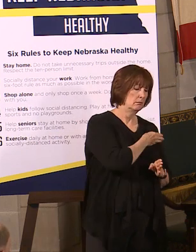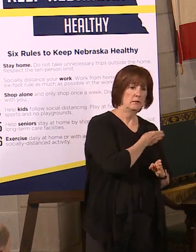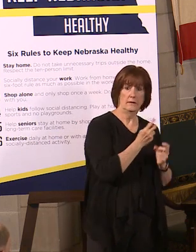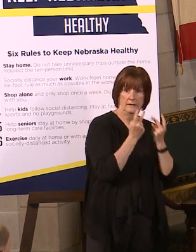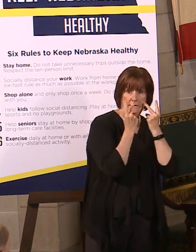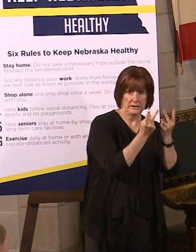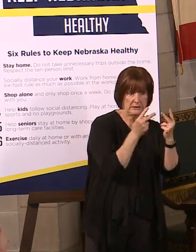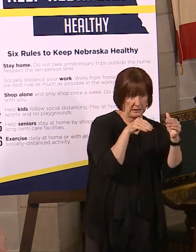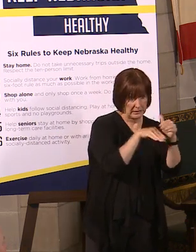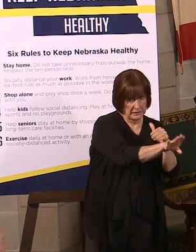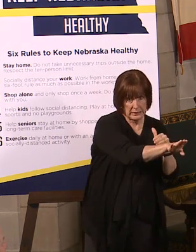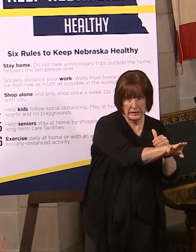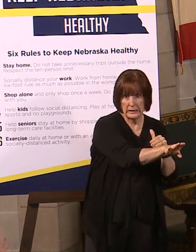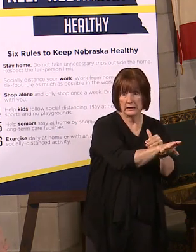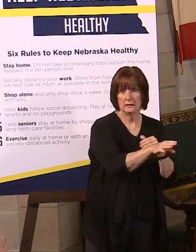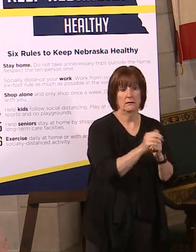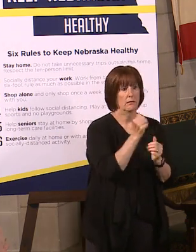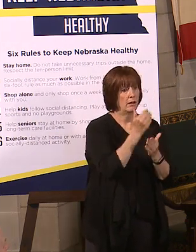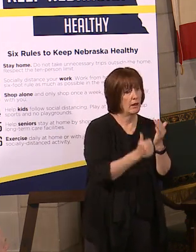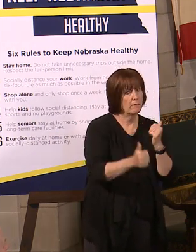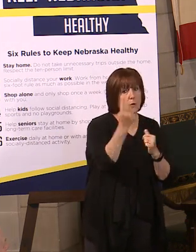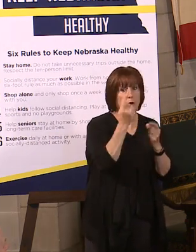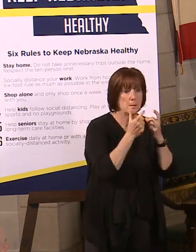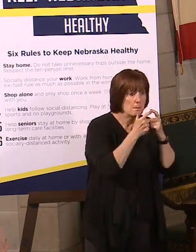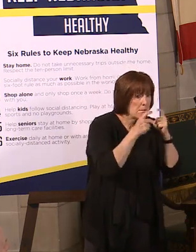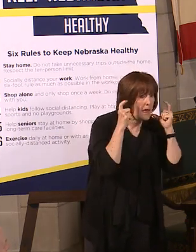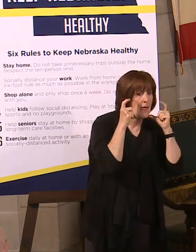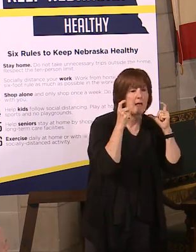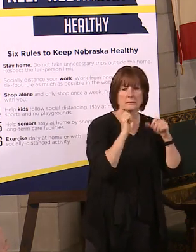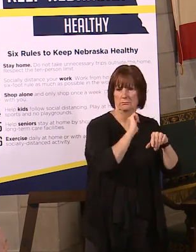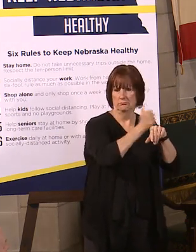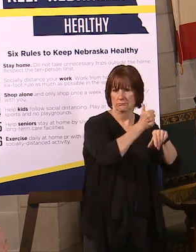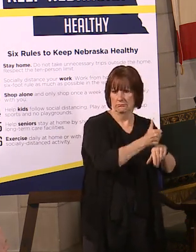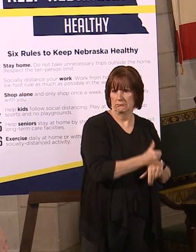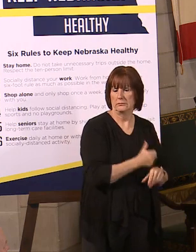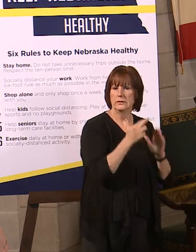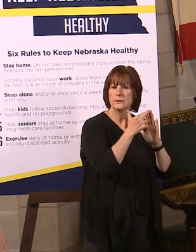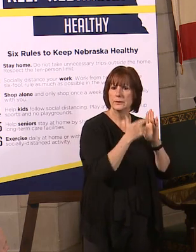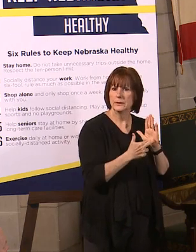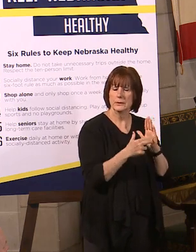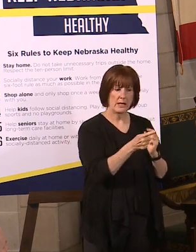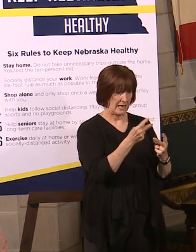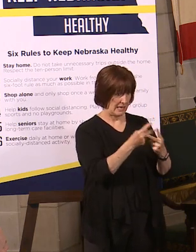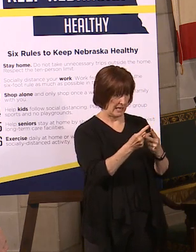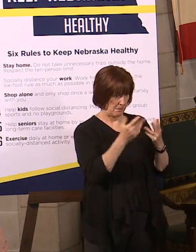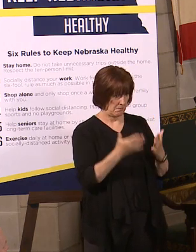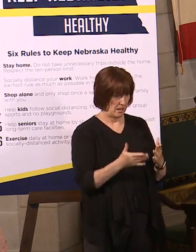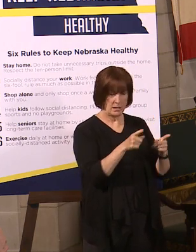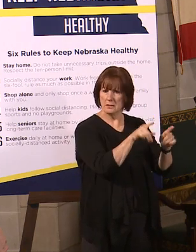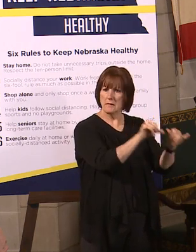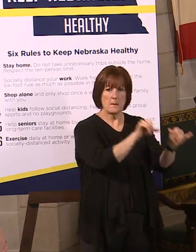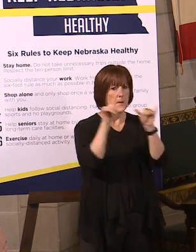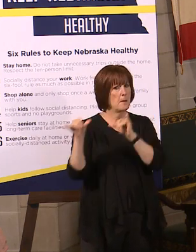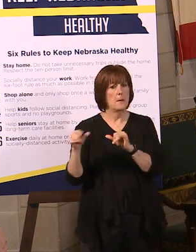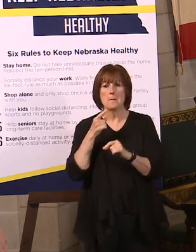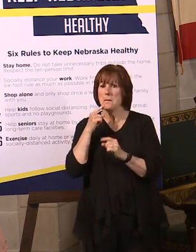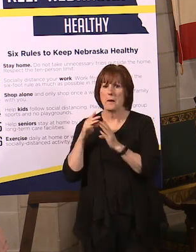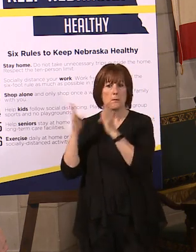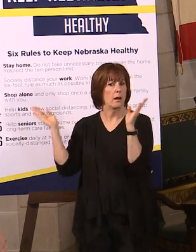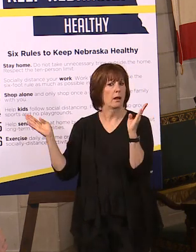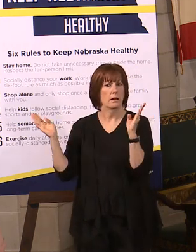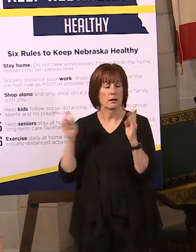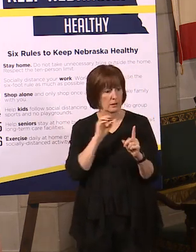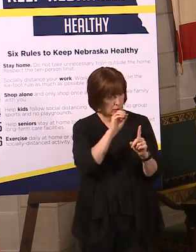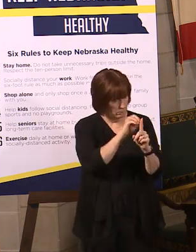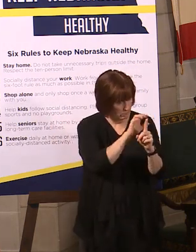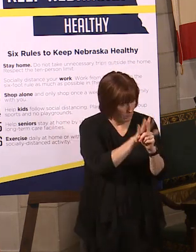those facilities, having everybody wear masks, all that sort of thing. So again, the inmates will be treated just like everybody else in the public. If they have been